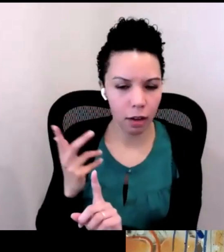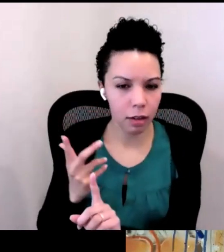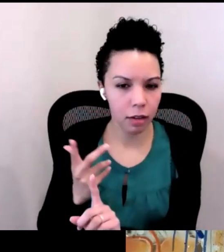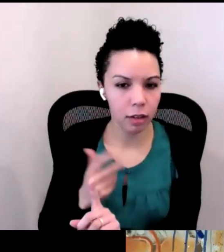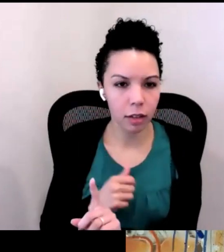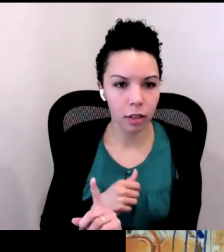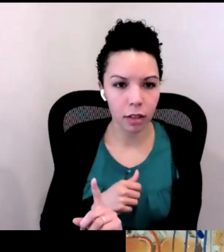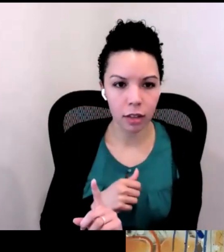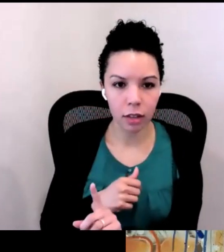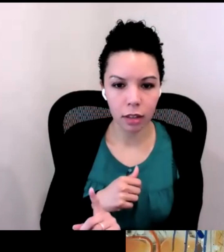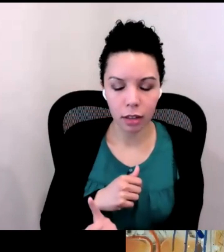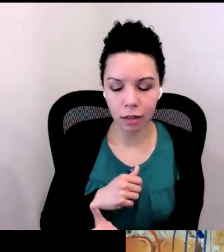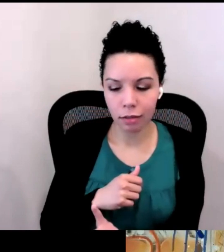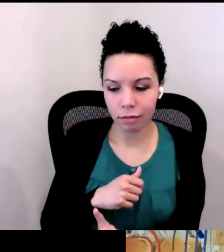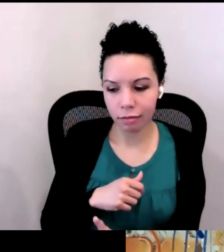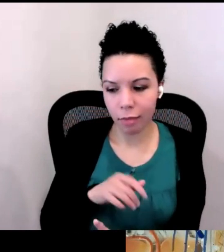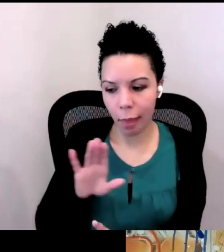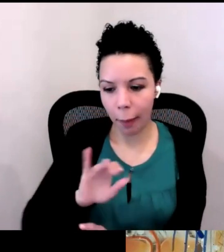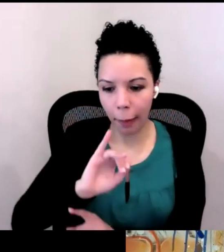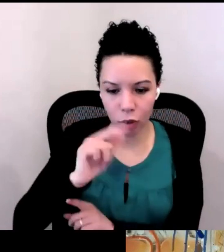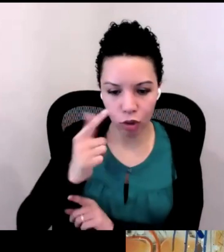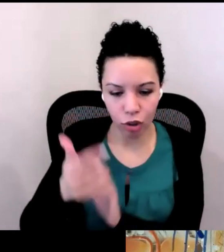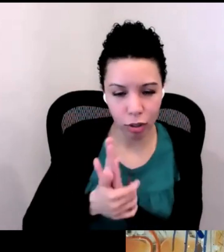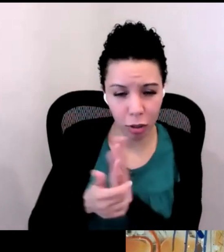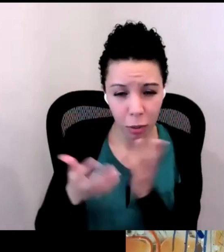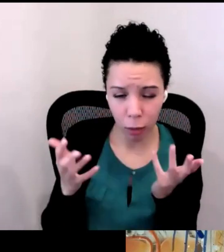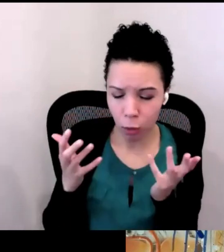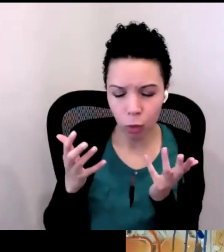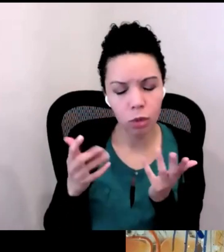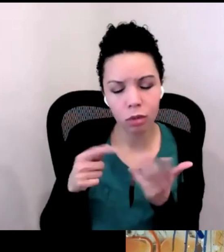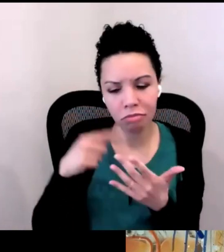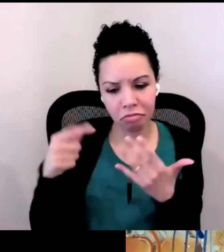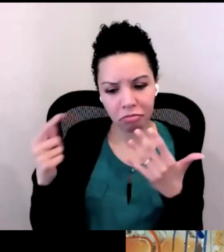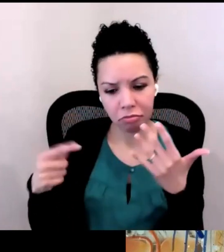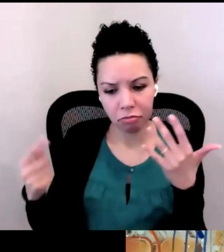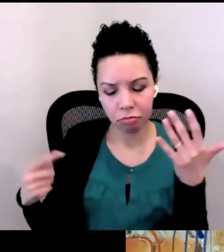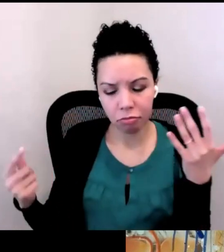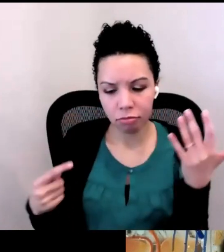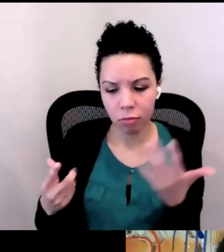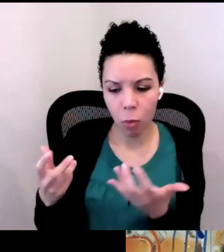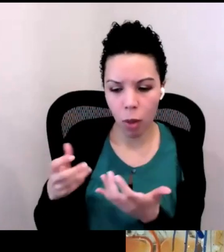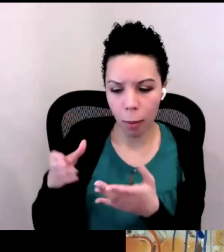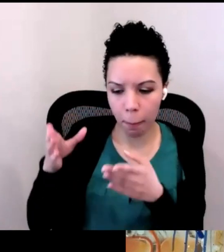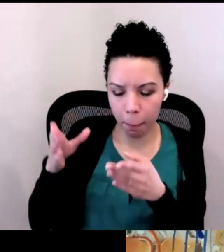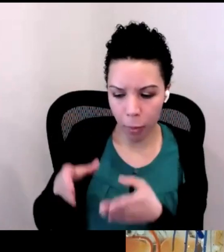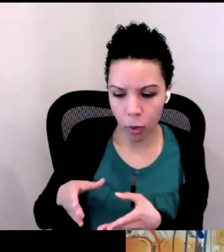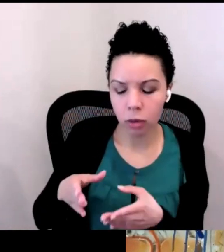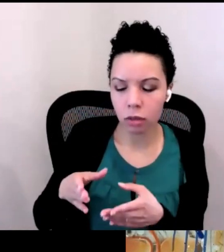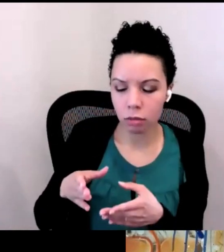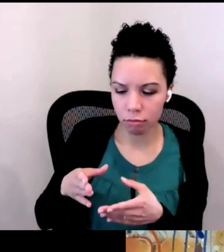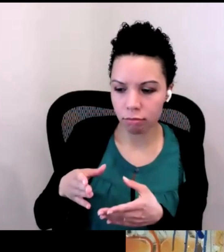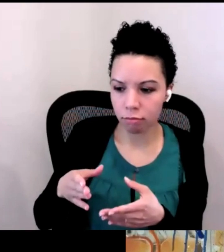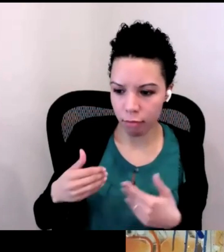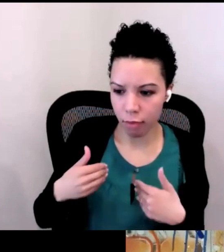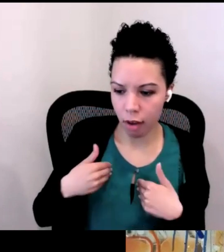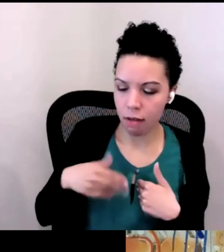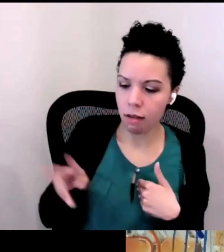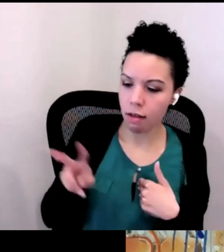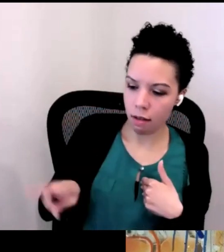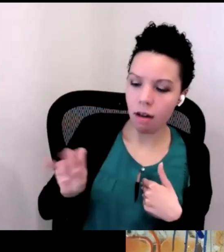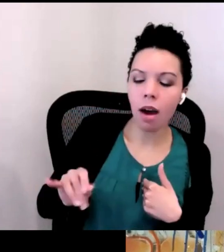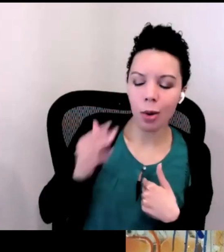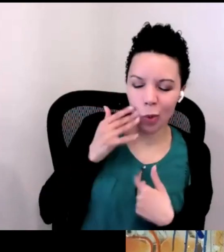their Instagram skills, what else are you looking for in that person to trust that they're going to be the right